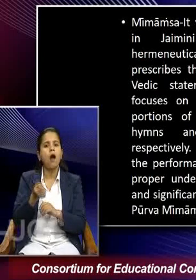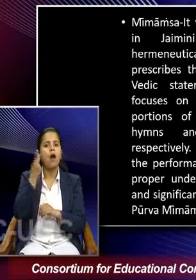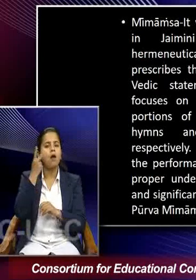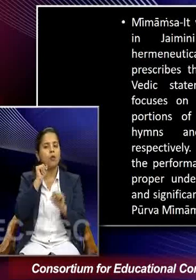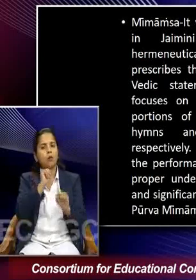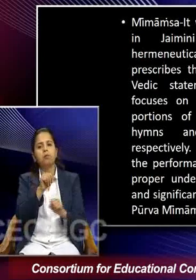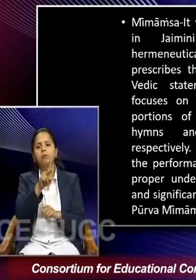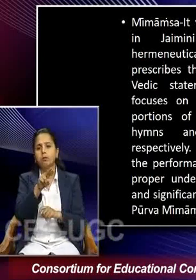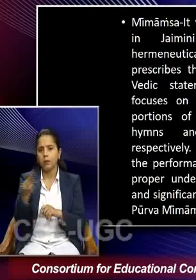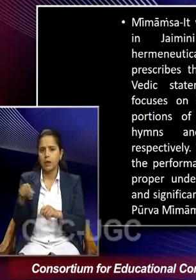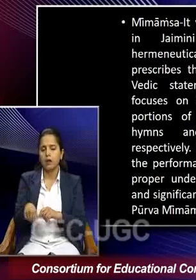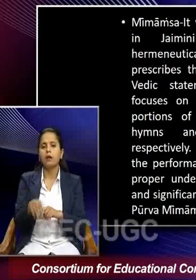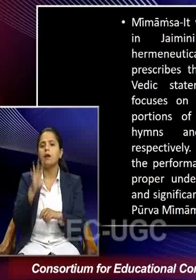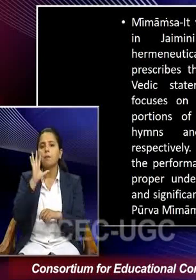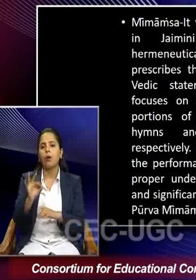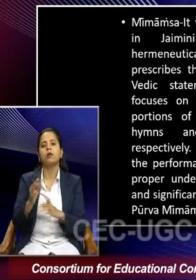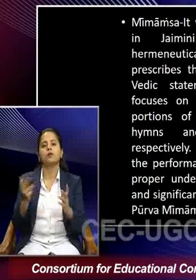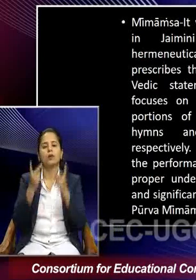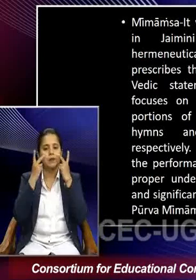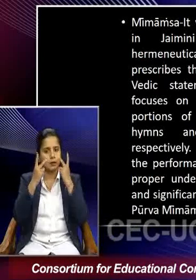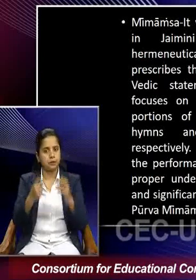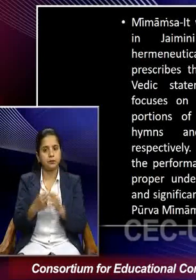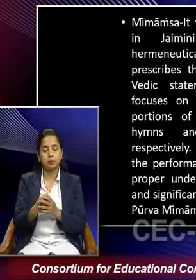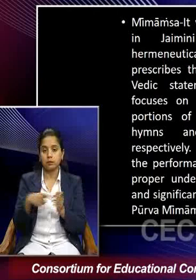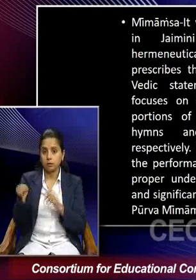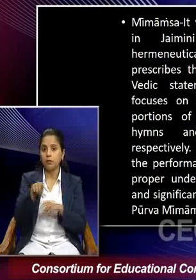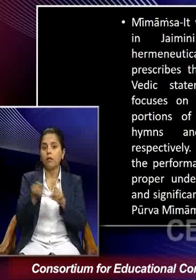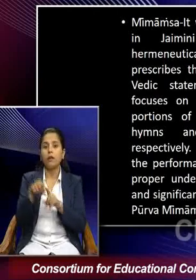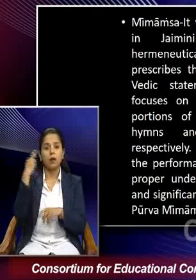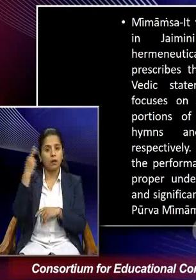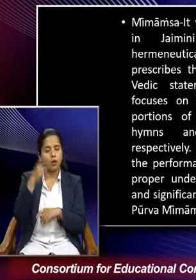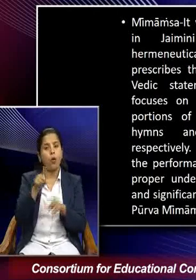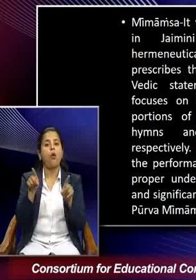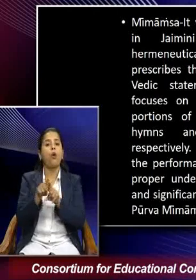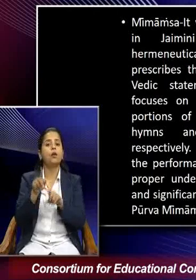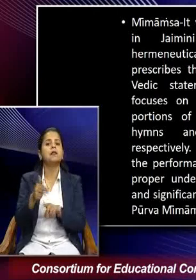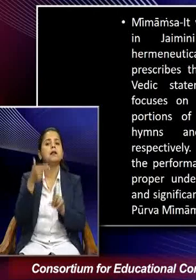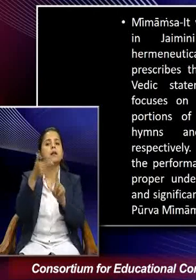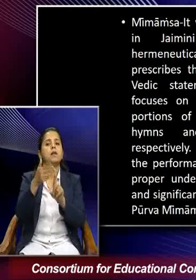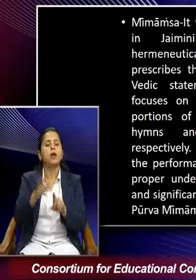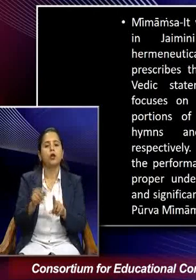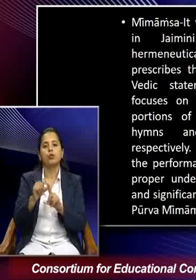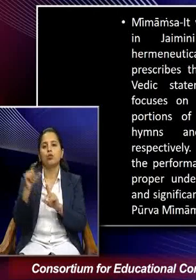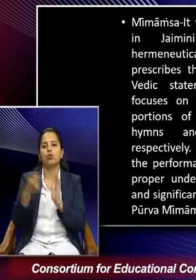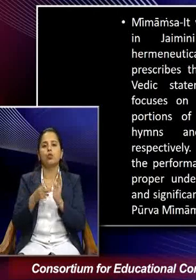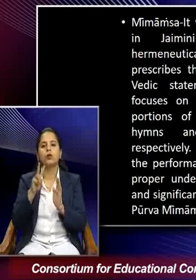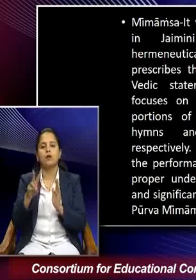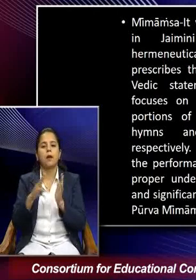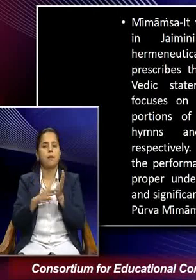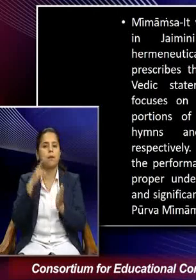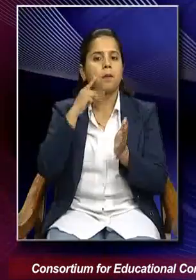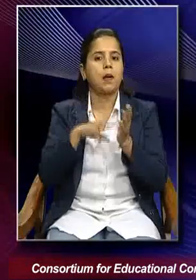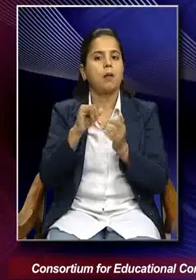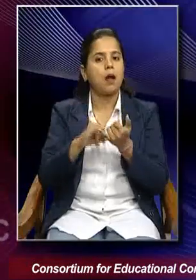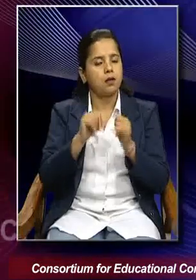their meanings and significance. Therefore, they are also called Purva Mimamsa, that means